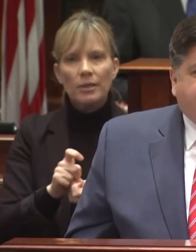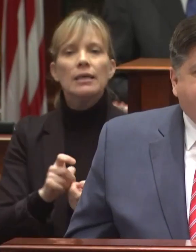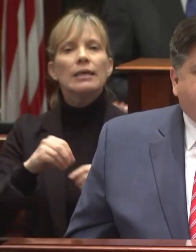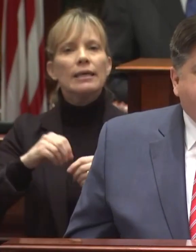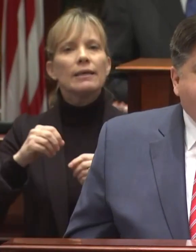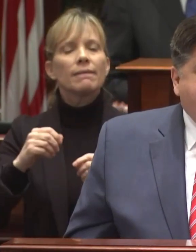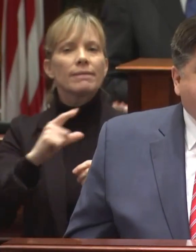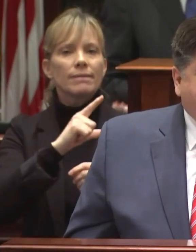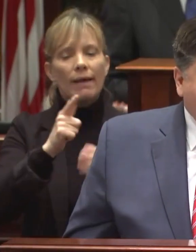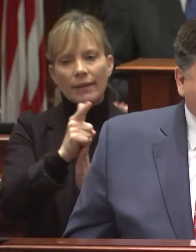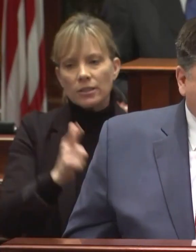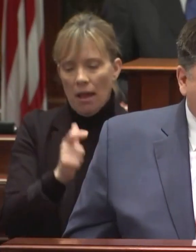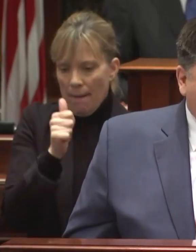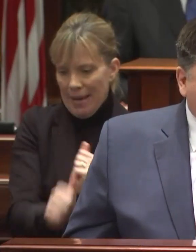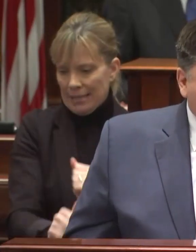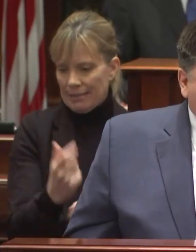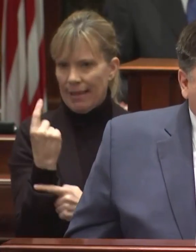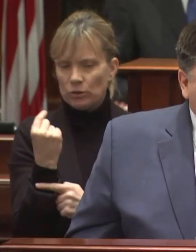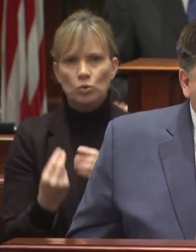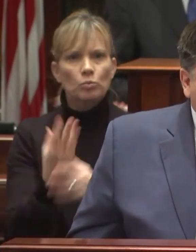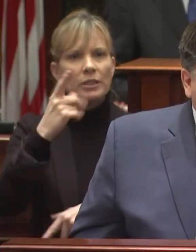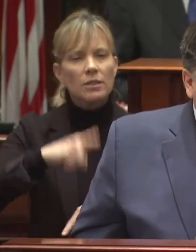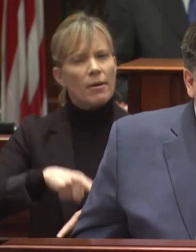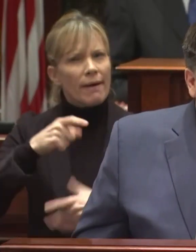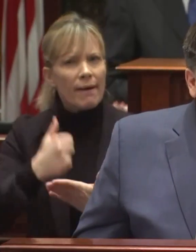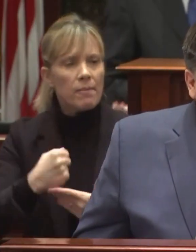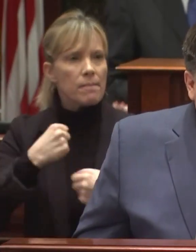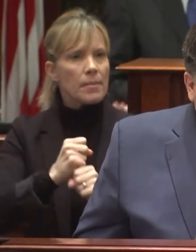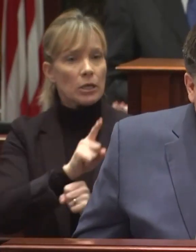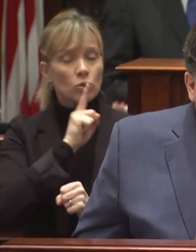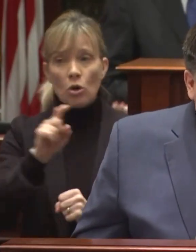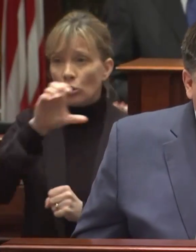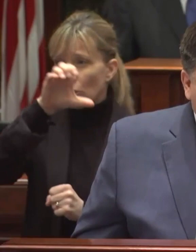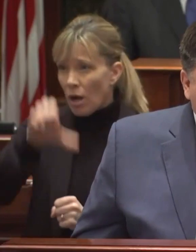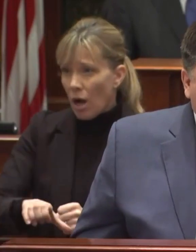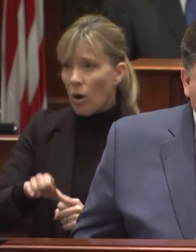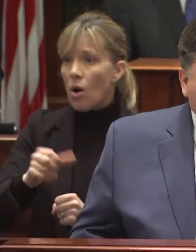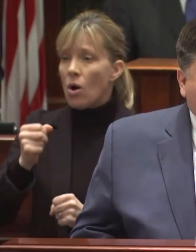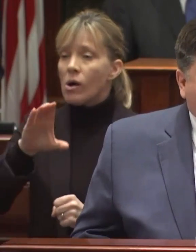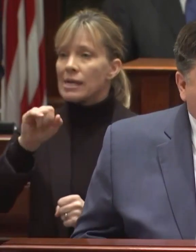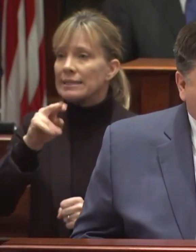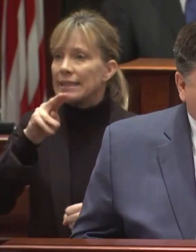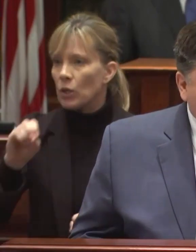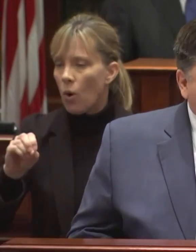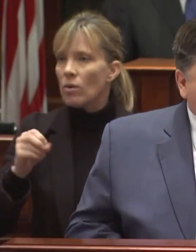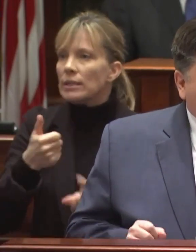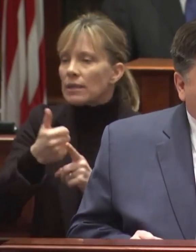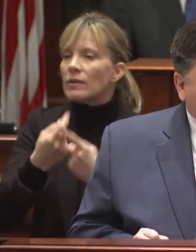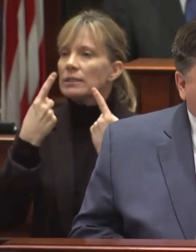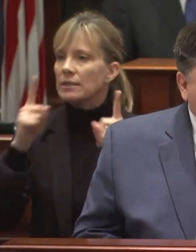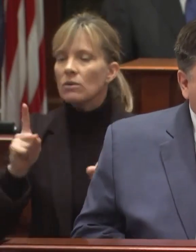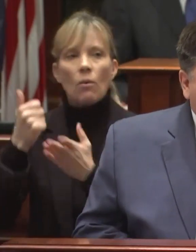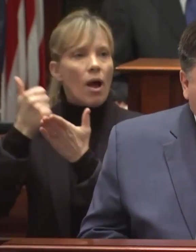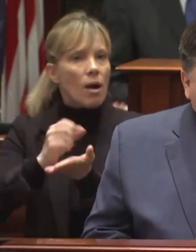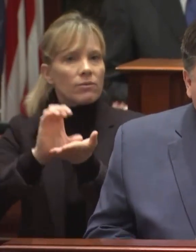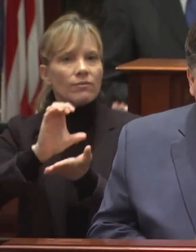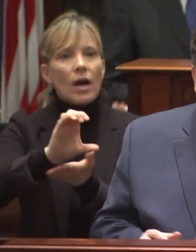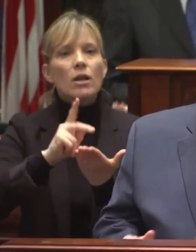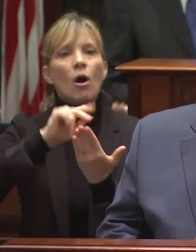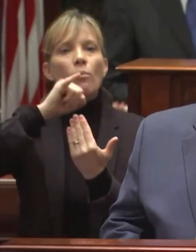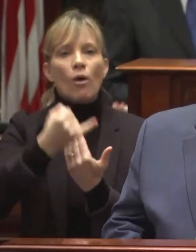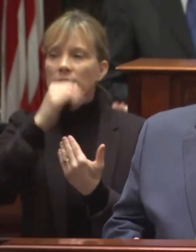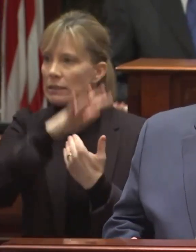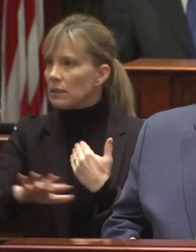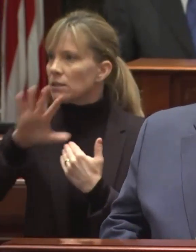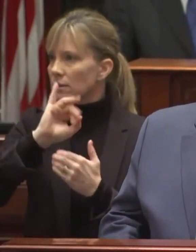the legislation passed last spring to help make sure the Chicago casino is a success that will help fund projects